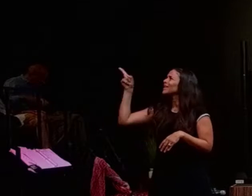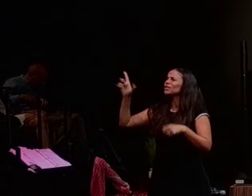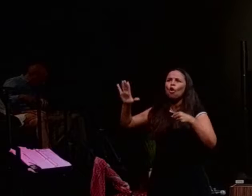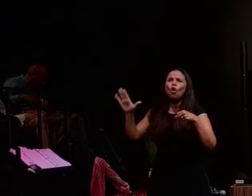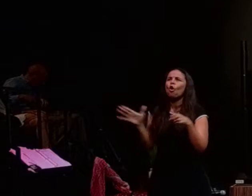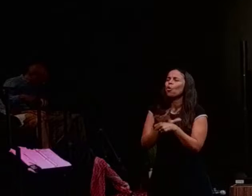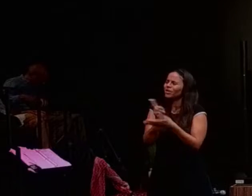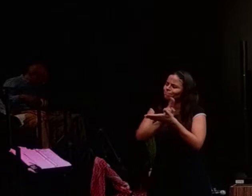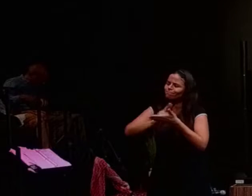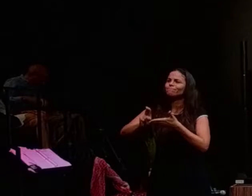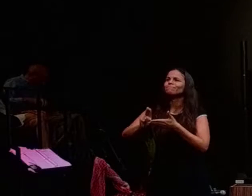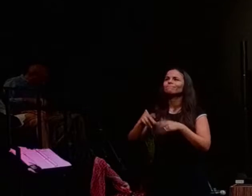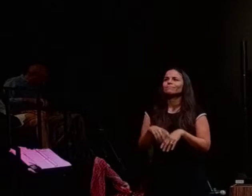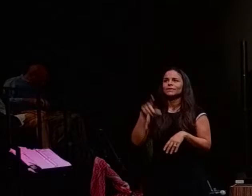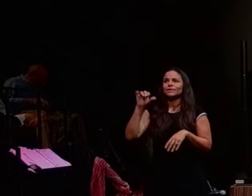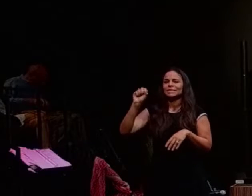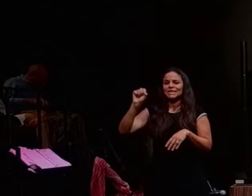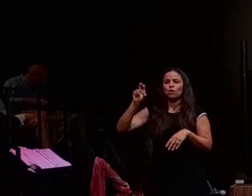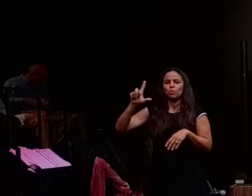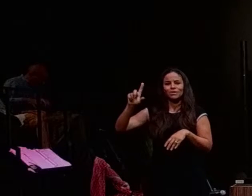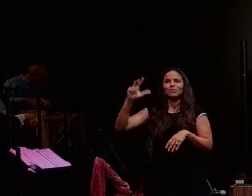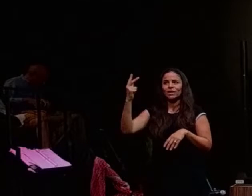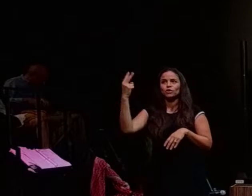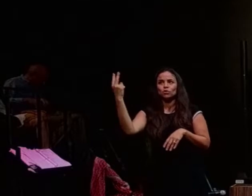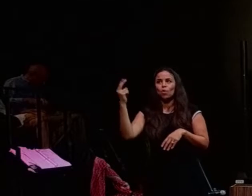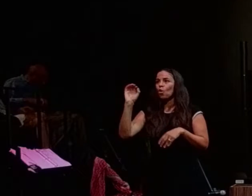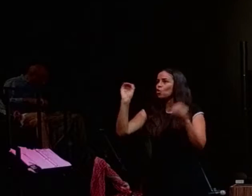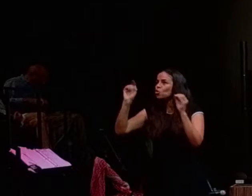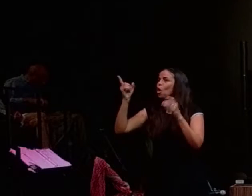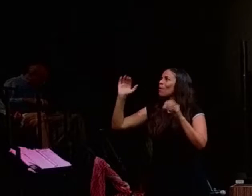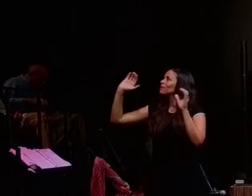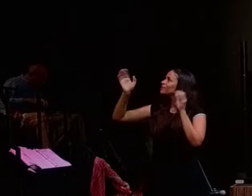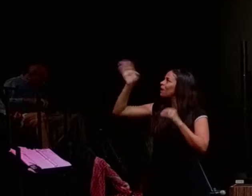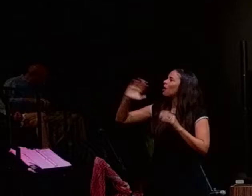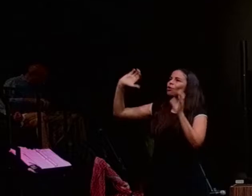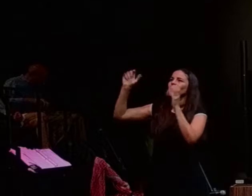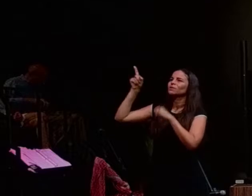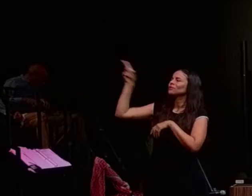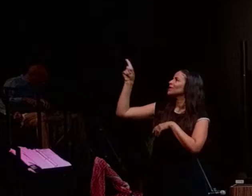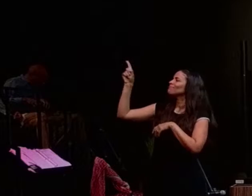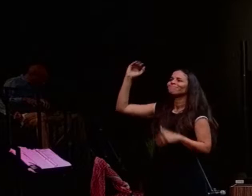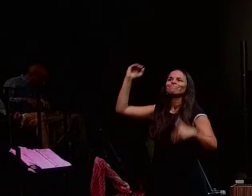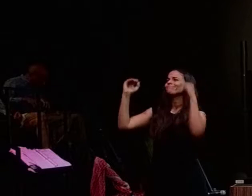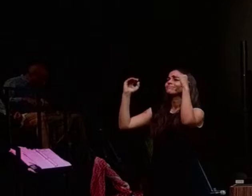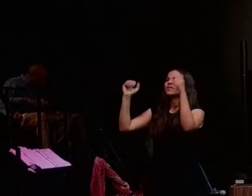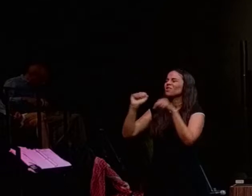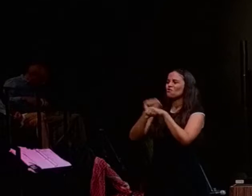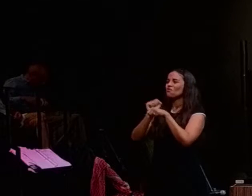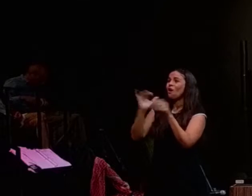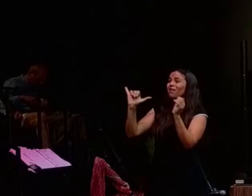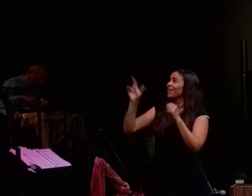holy. 1 Samuel 2:2. There is no one holy like the Lord. There is no one beside you. There is no rock like our